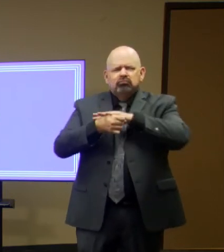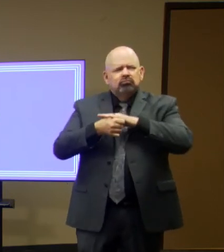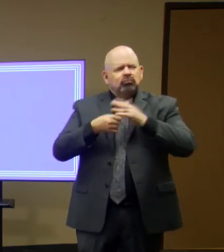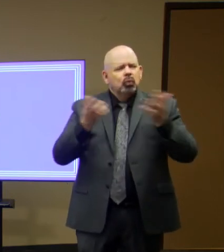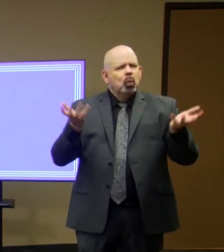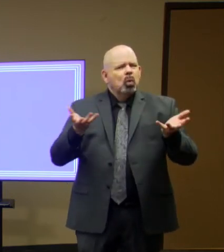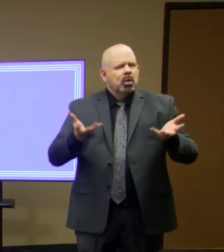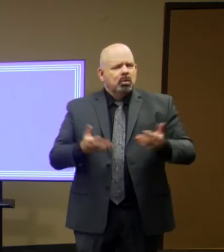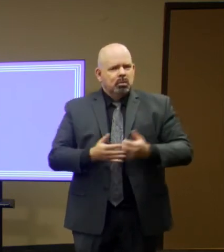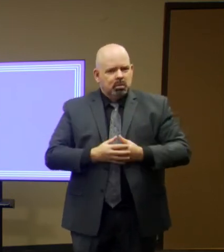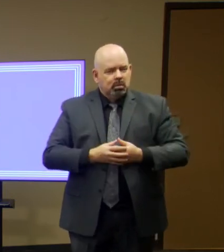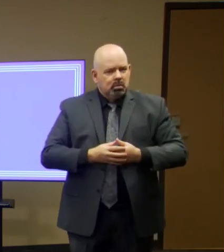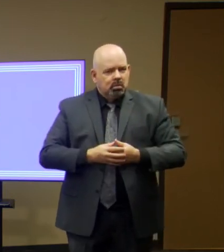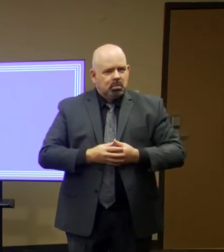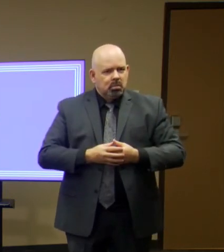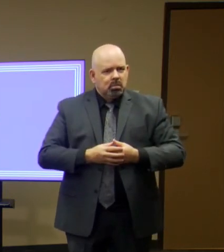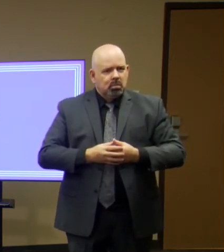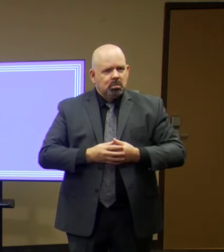or others